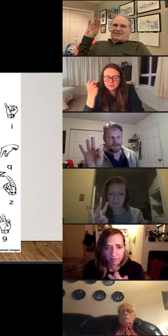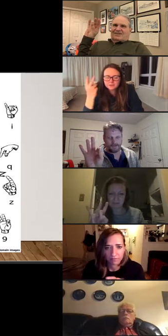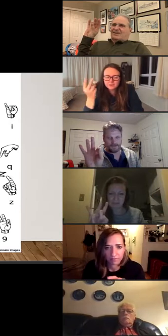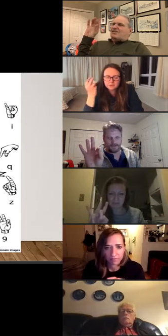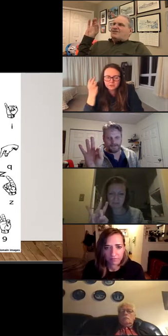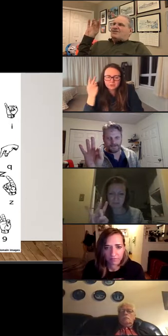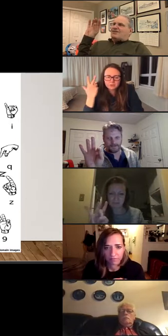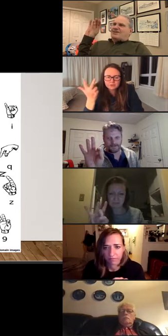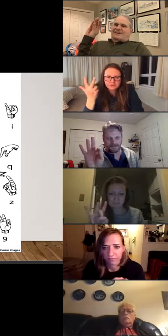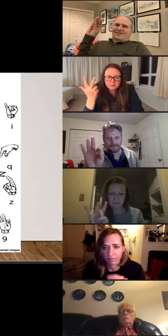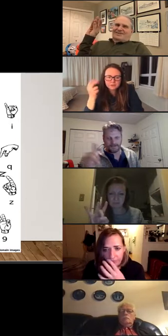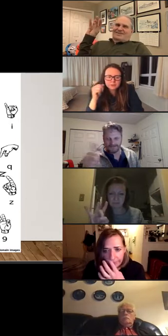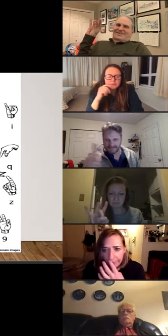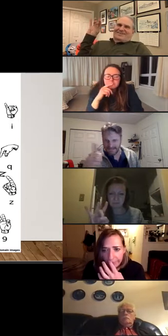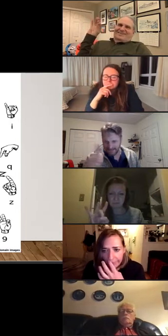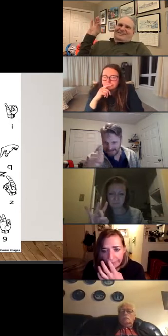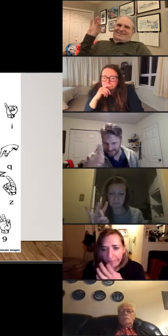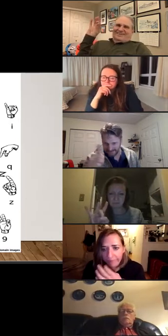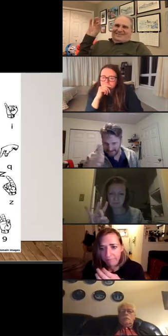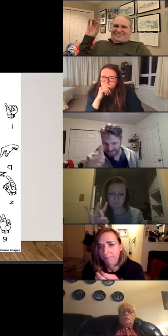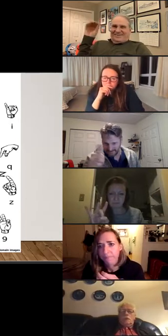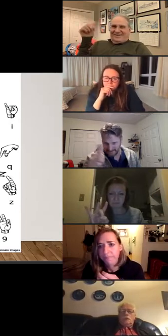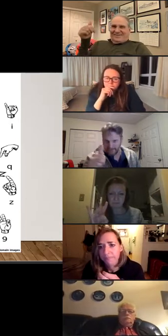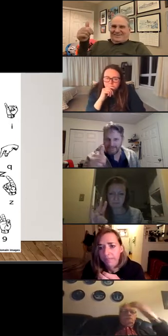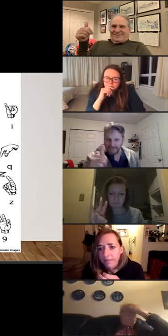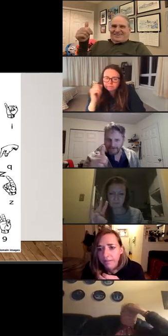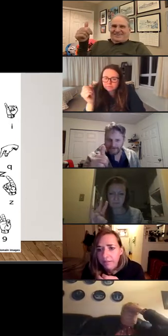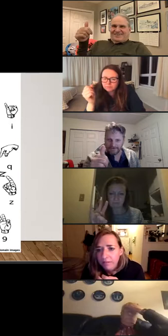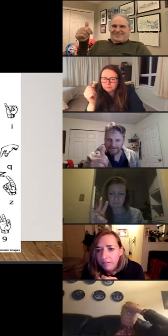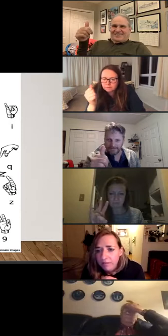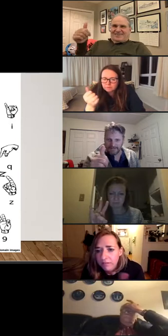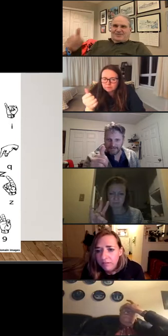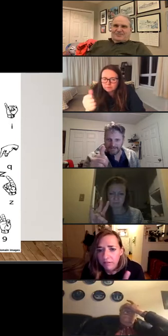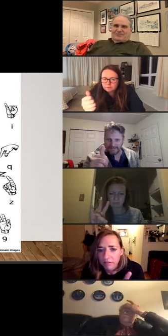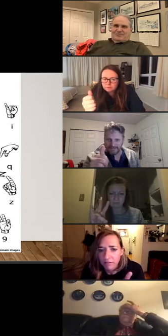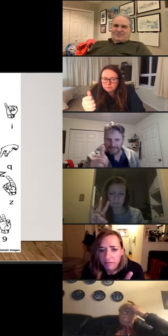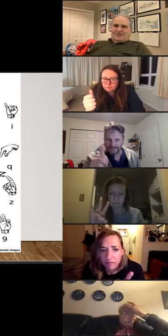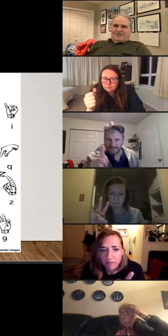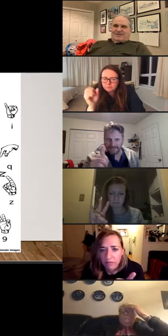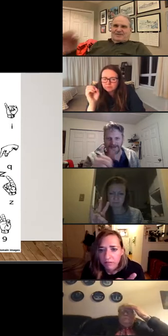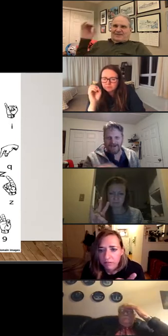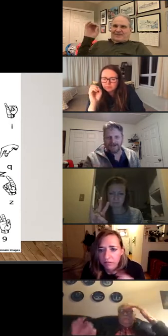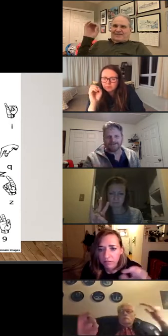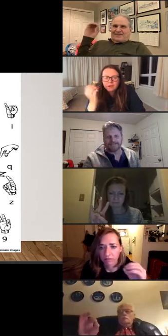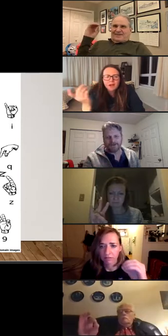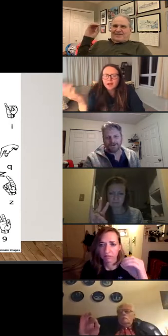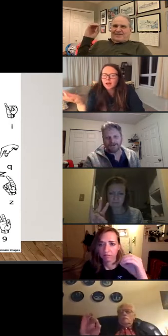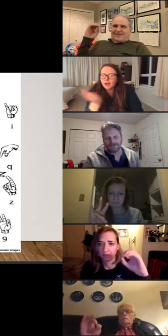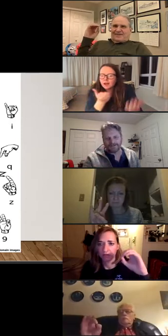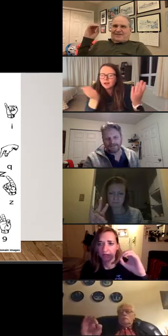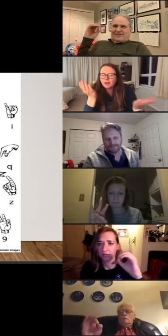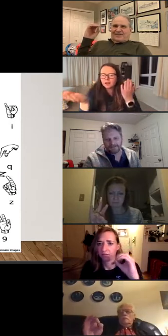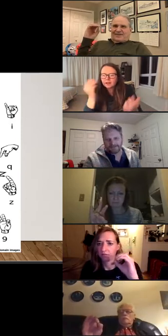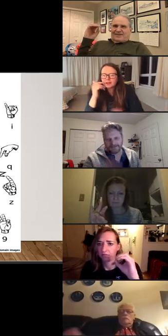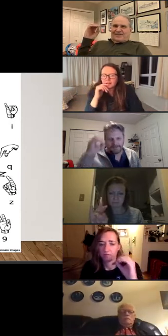9. And what's this, 10? 10. What was 0? 0. Now, how come 0 and O